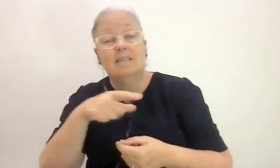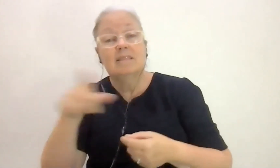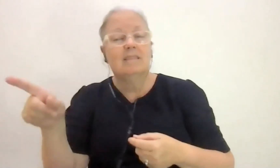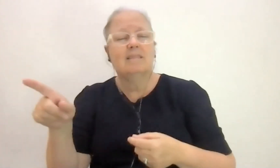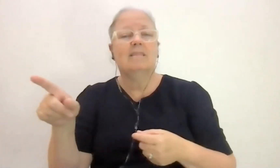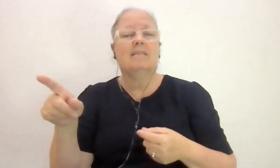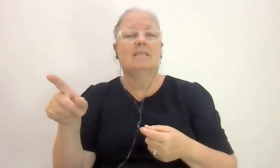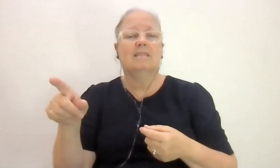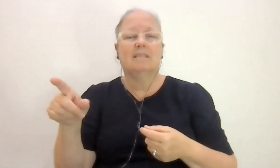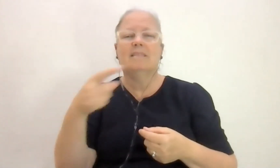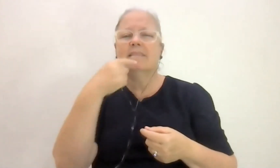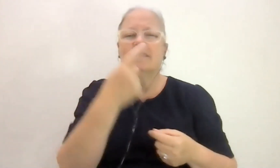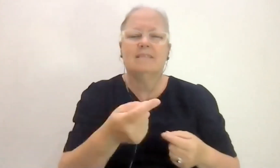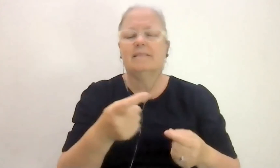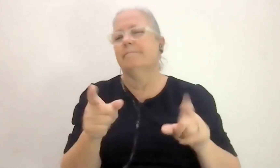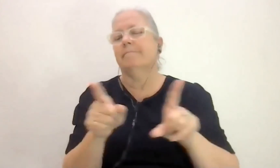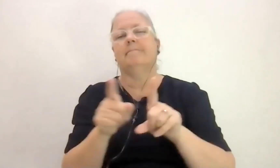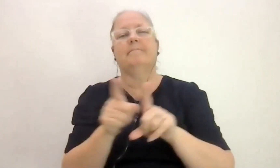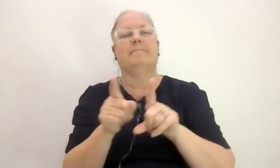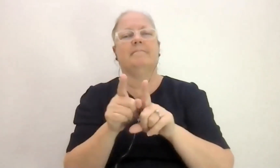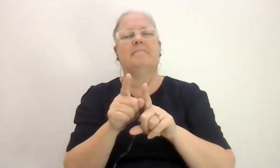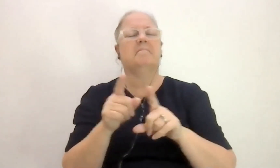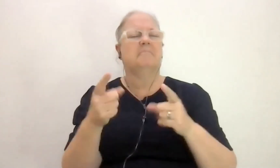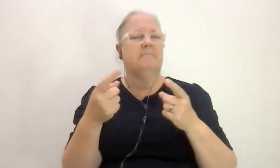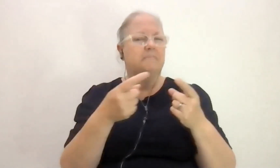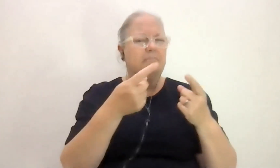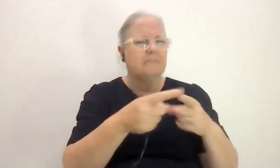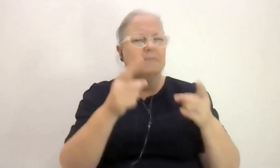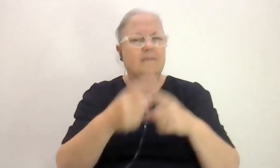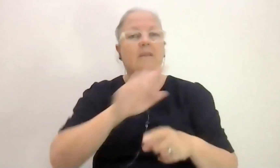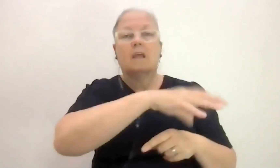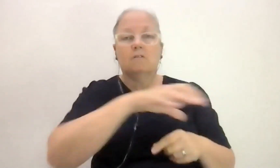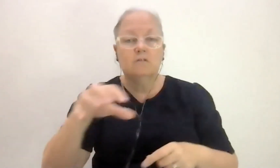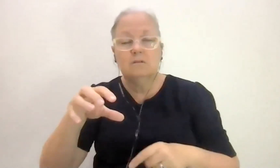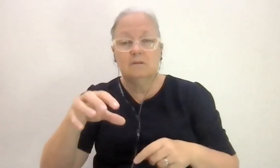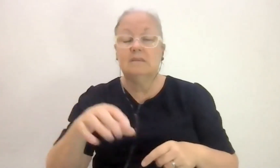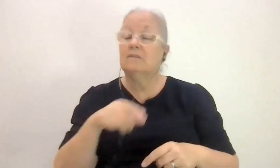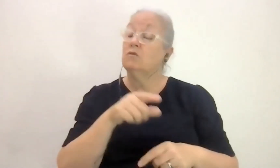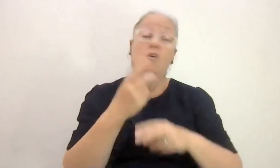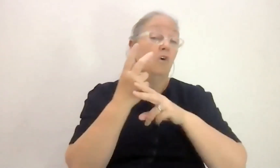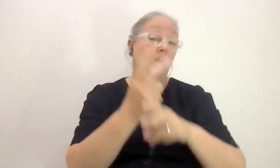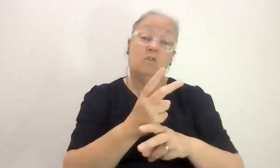the developing countries. And so it is so difficult to